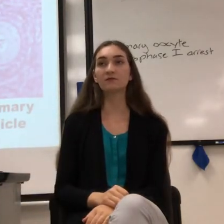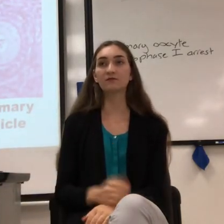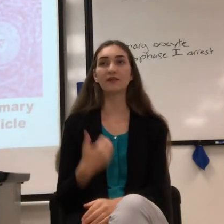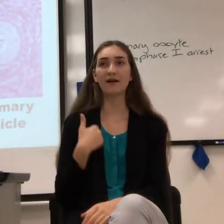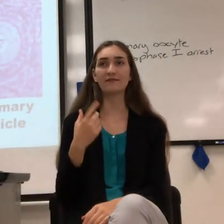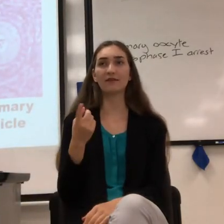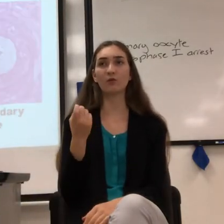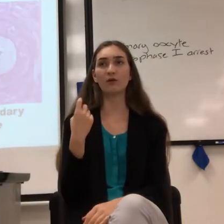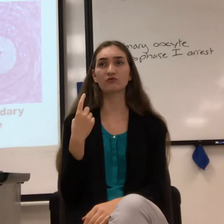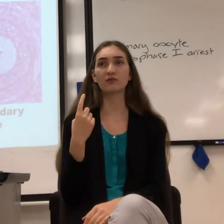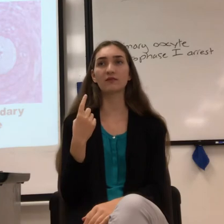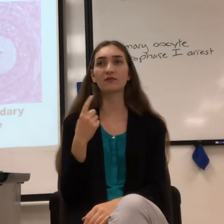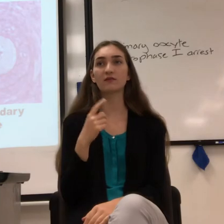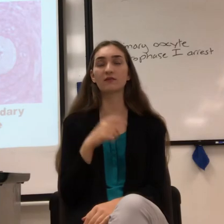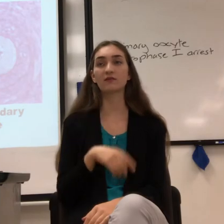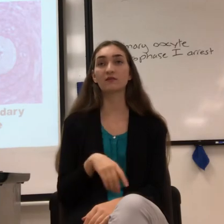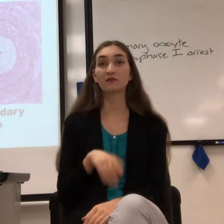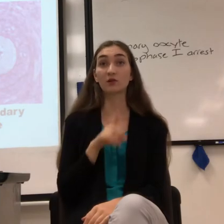Sure.